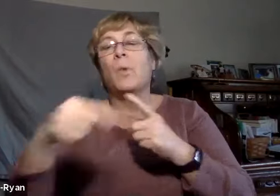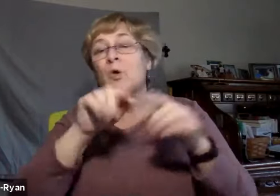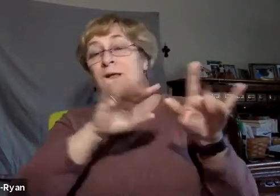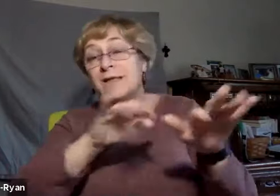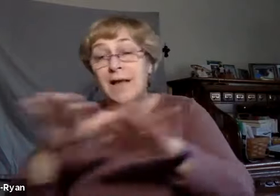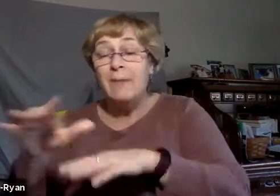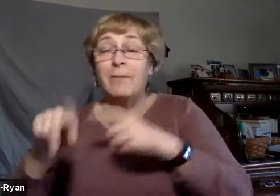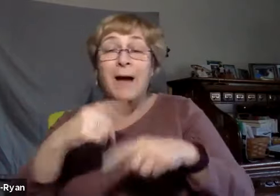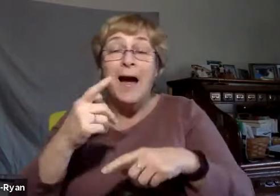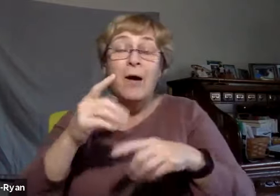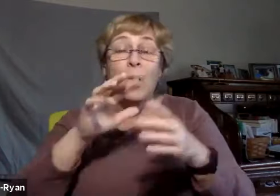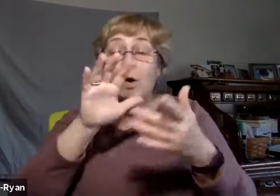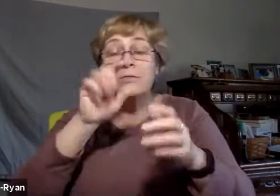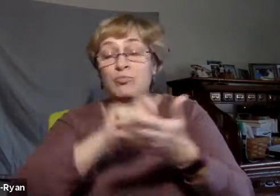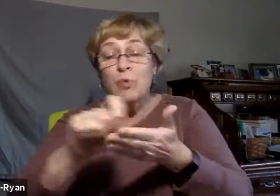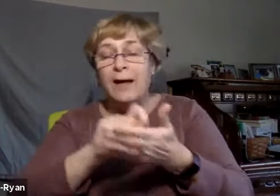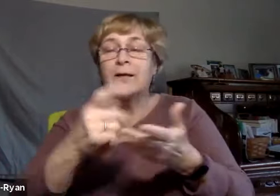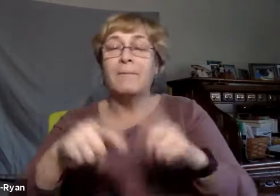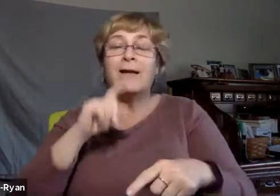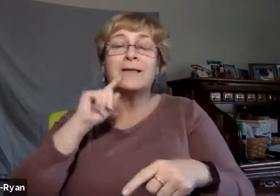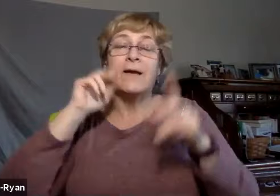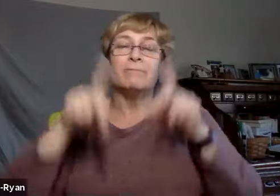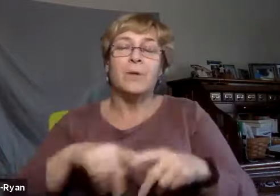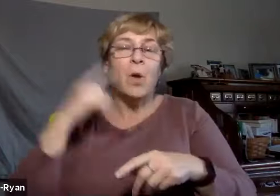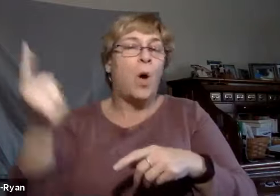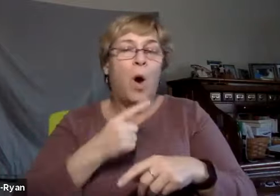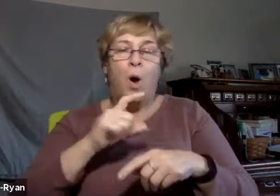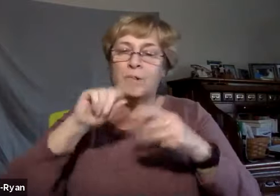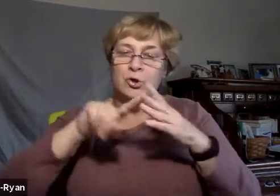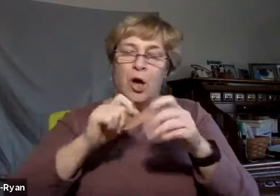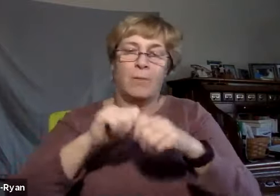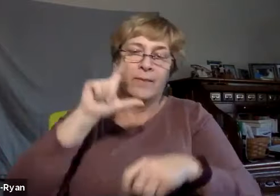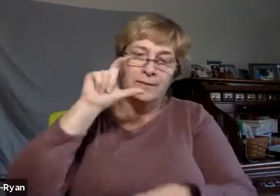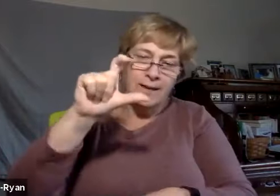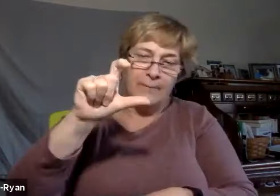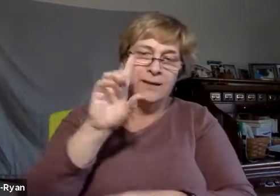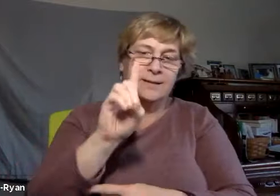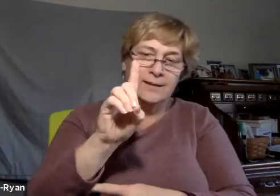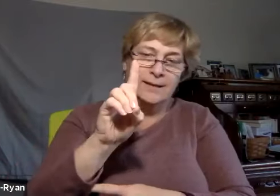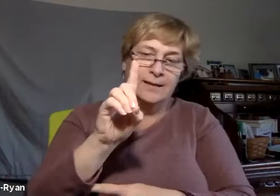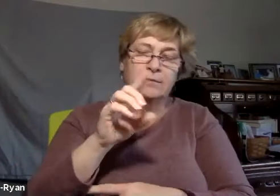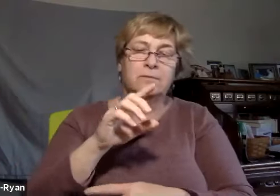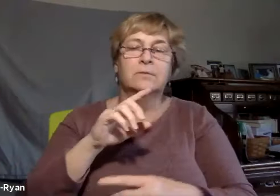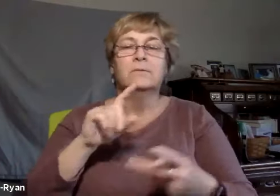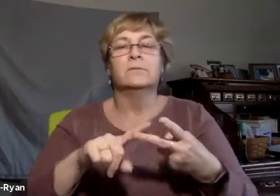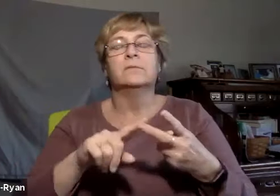culture, part of a community, identifies themselves and is describing themselves as that. That's a capital D.